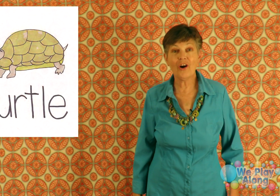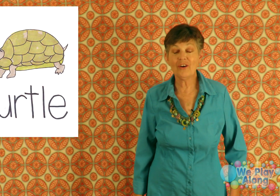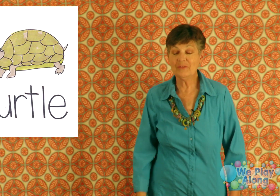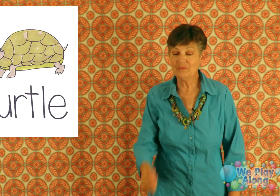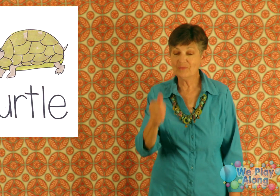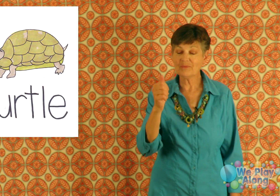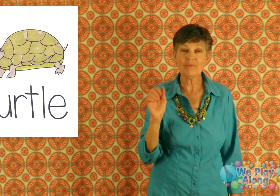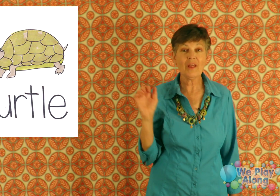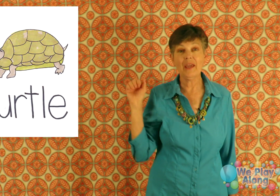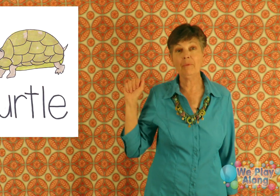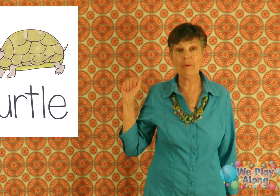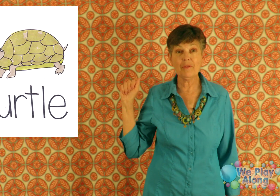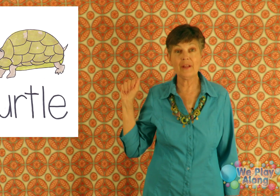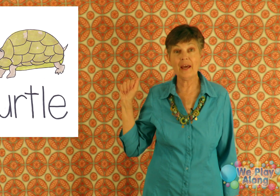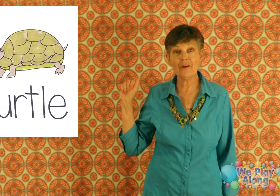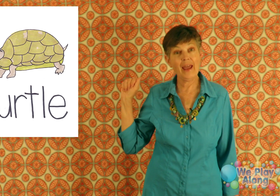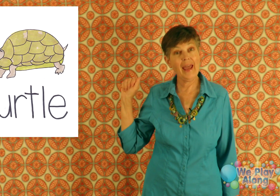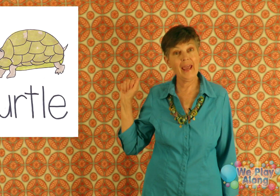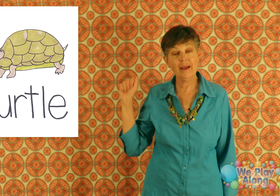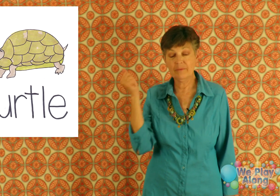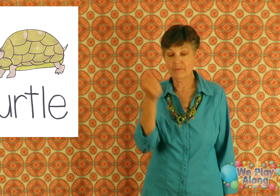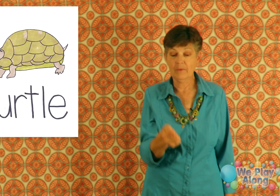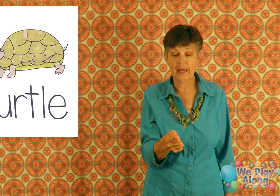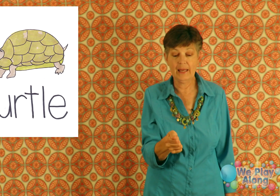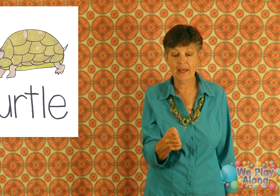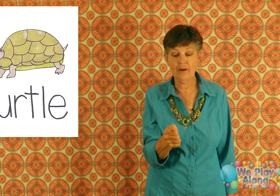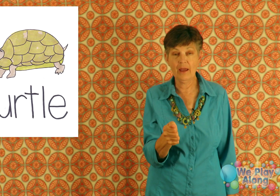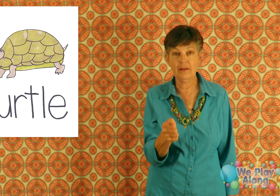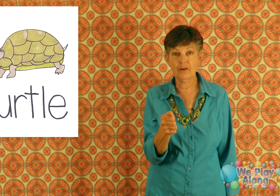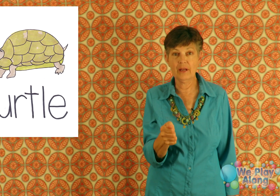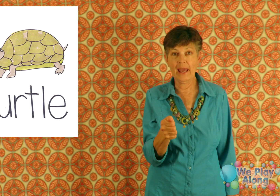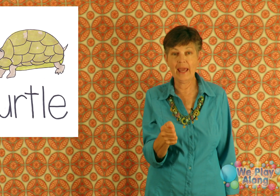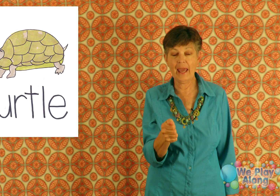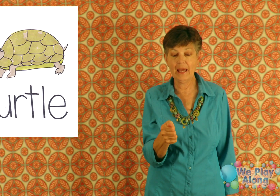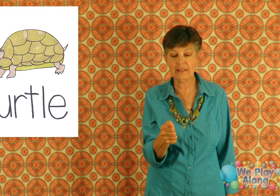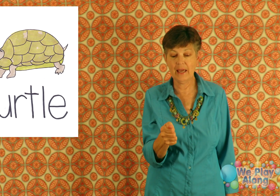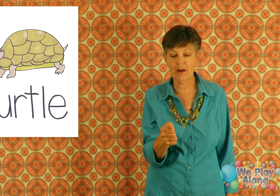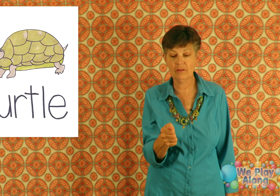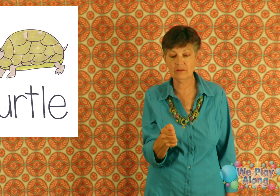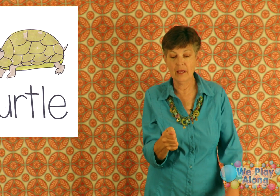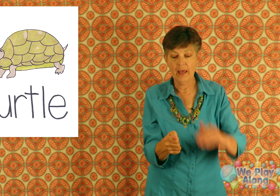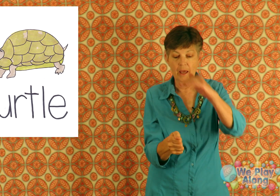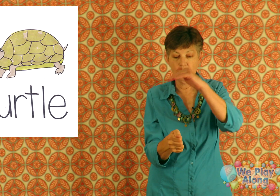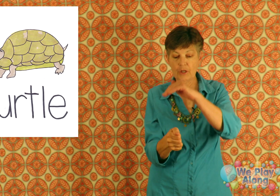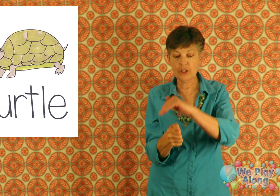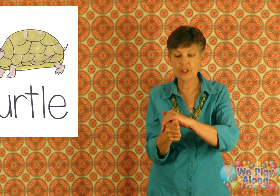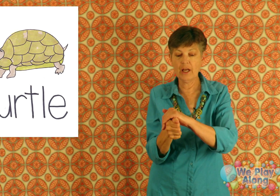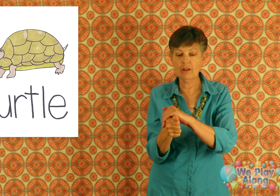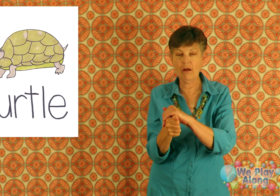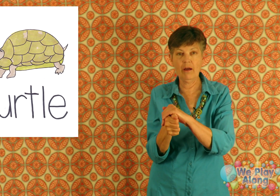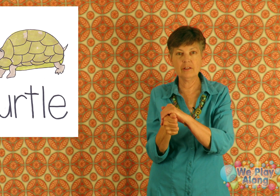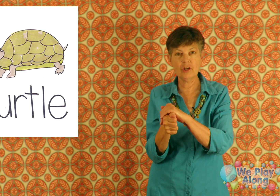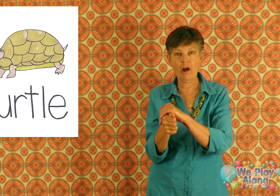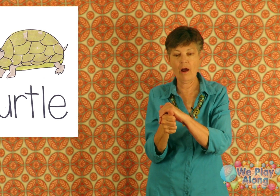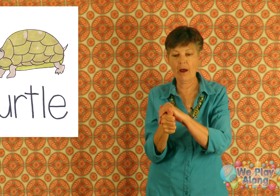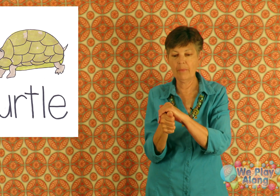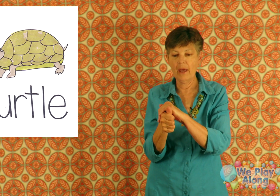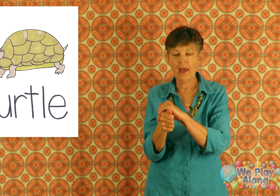Turtle. Okay, remember the letter A? Okay, lay your A hand down and put a shell on top